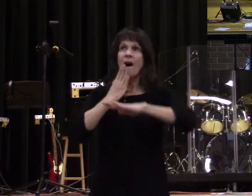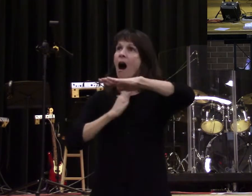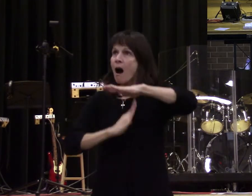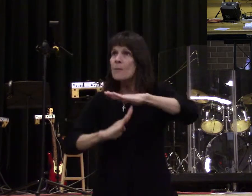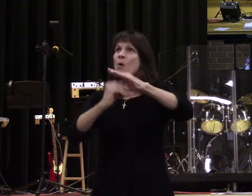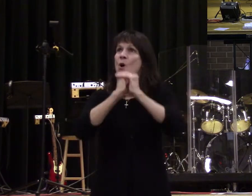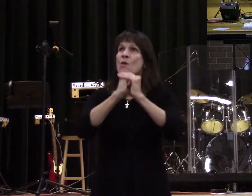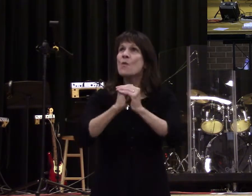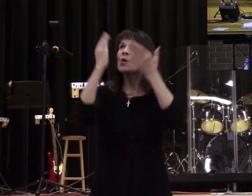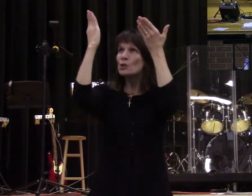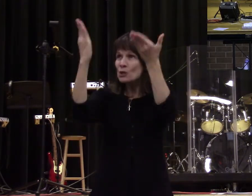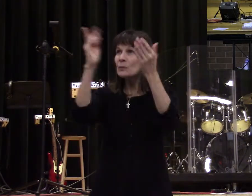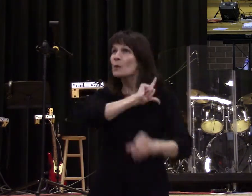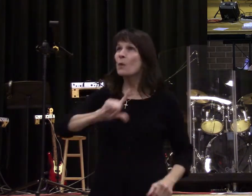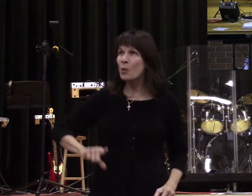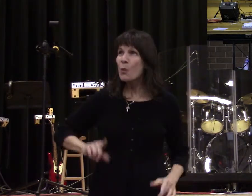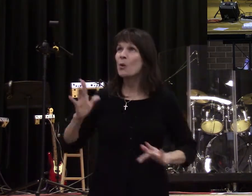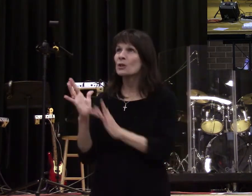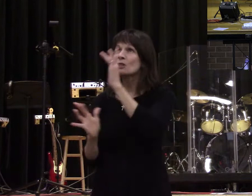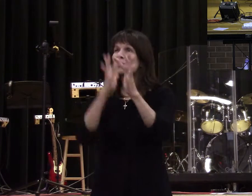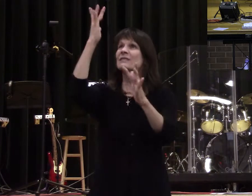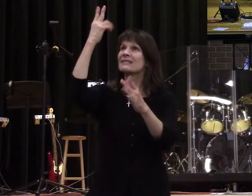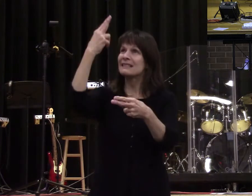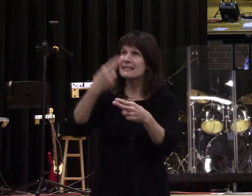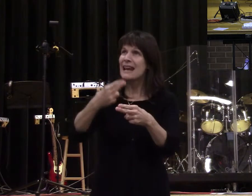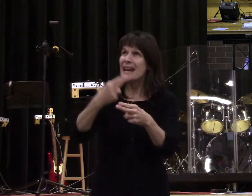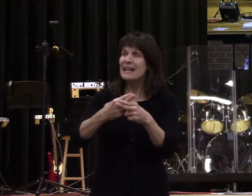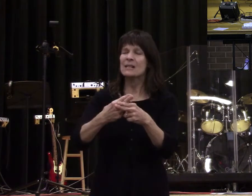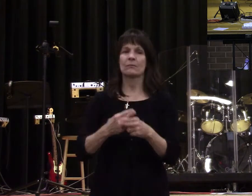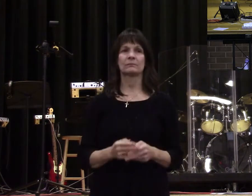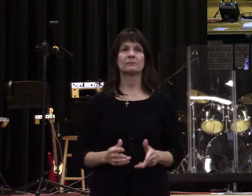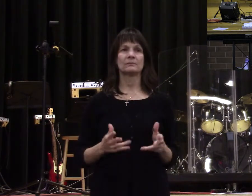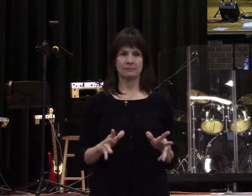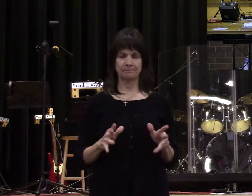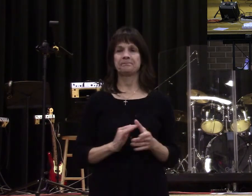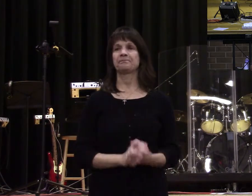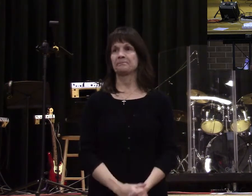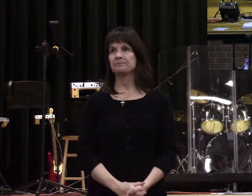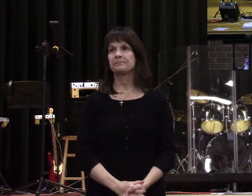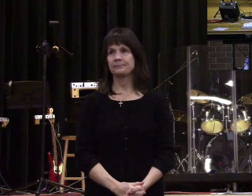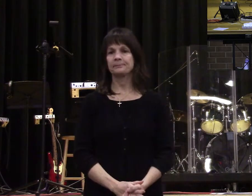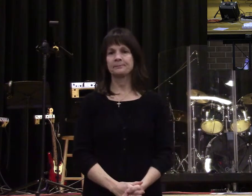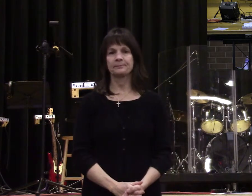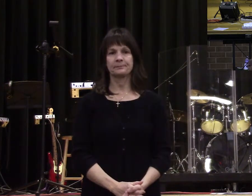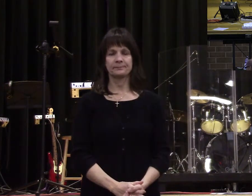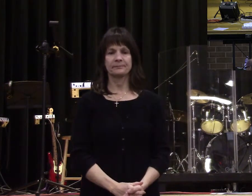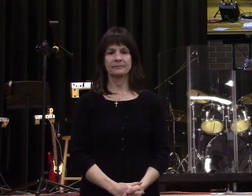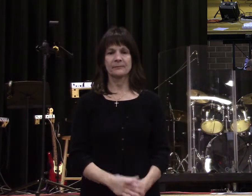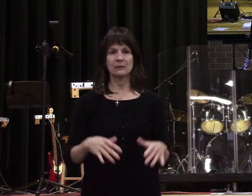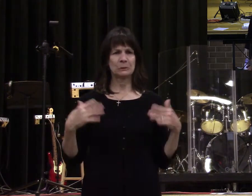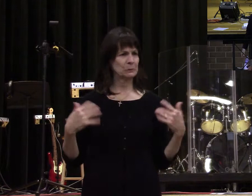O Lord. In Jesus' name, I pray in Jesus' name.